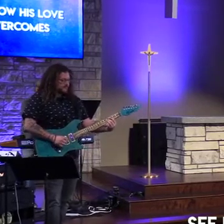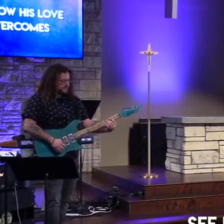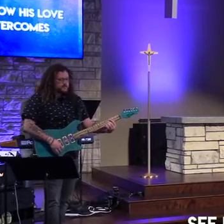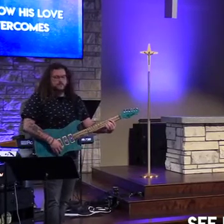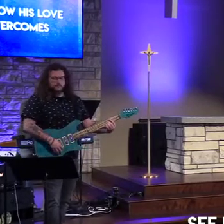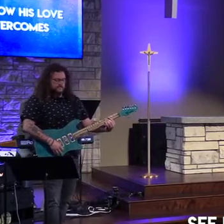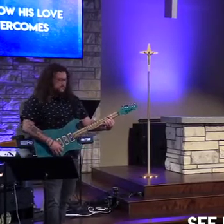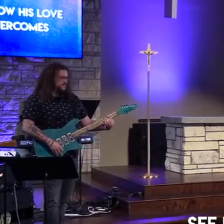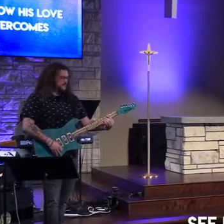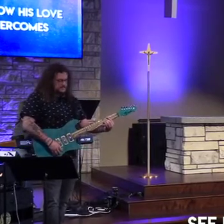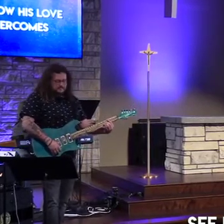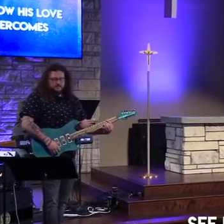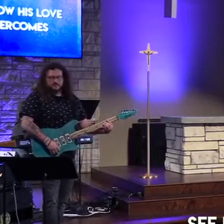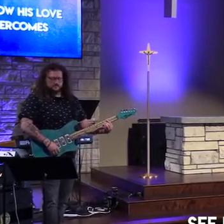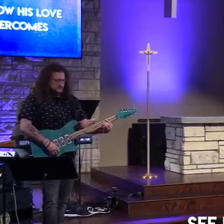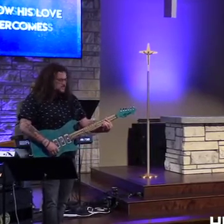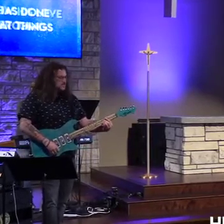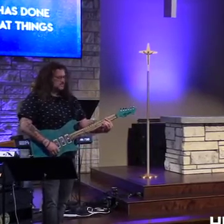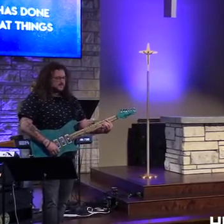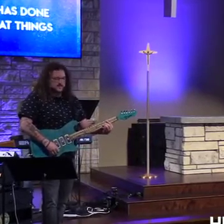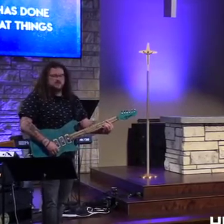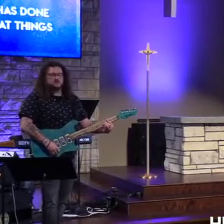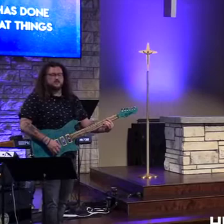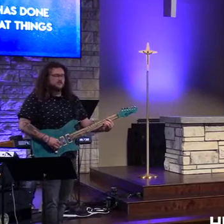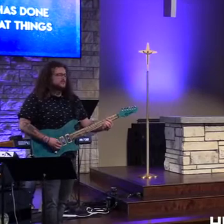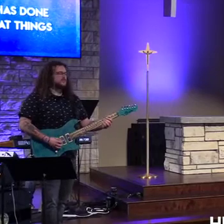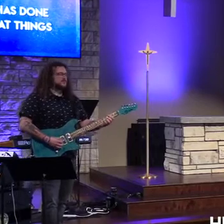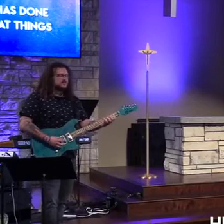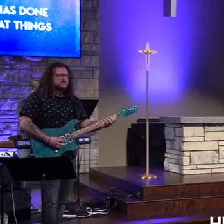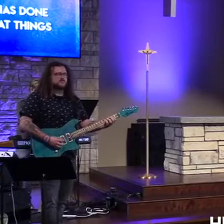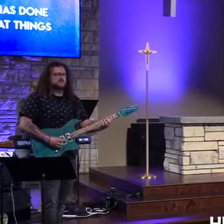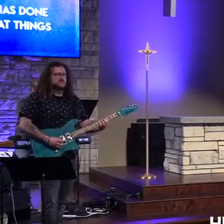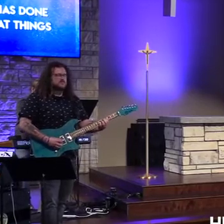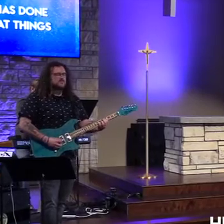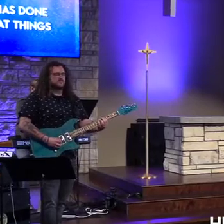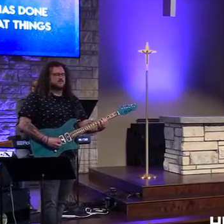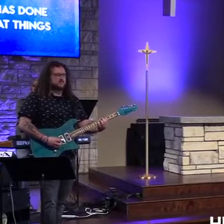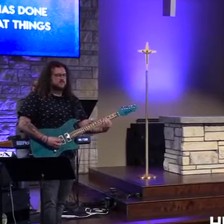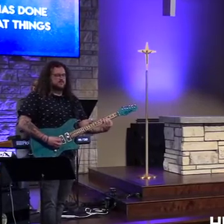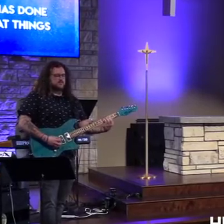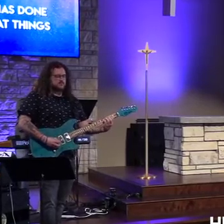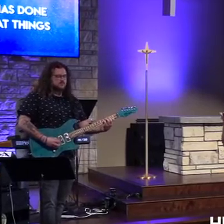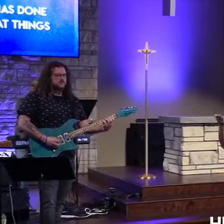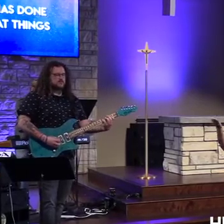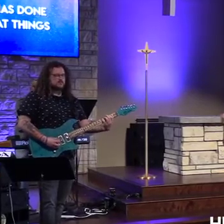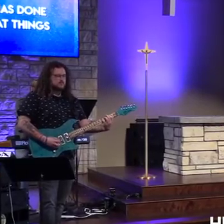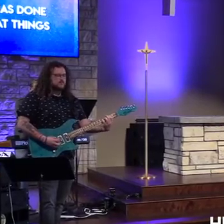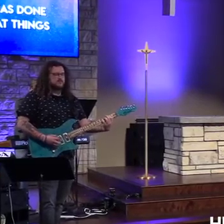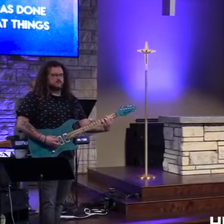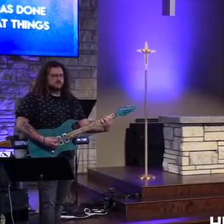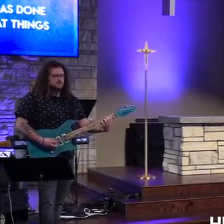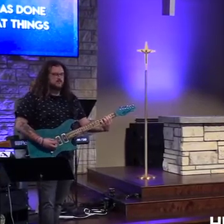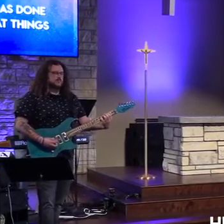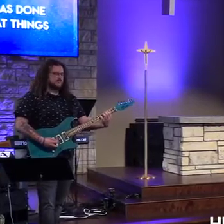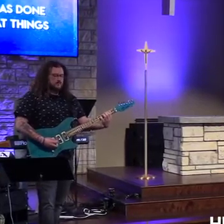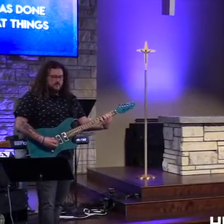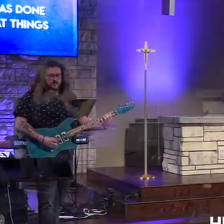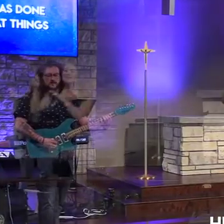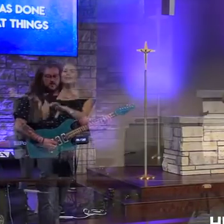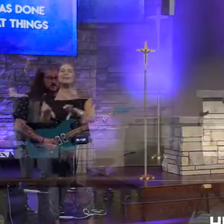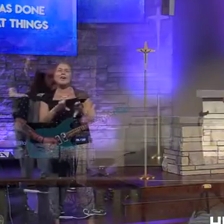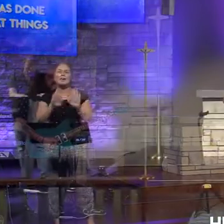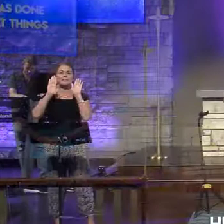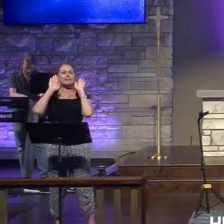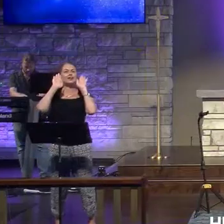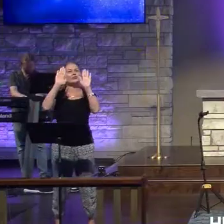See how His love overcomes. He has the great things.